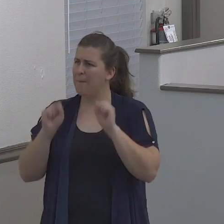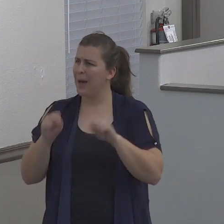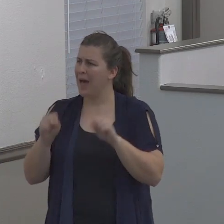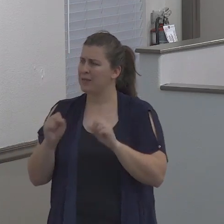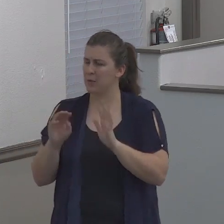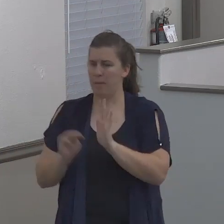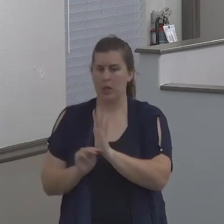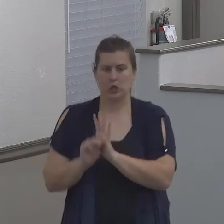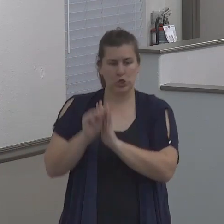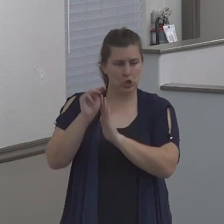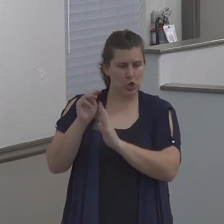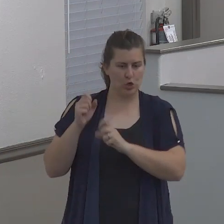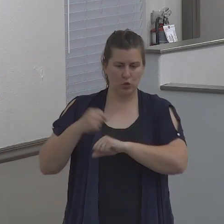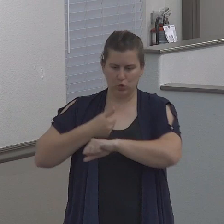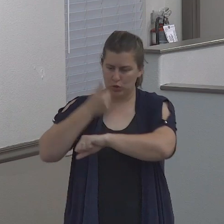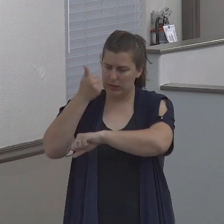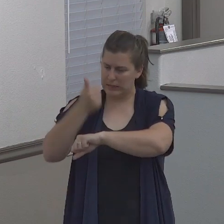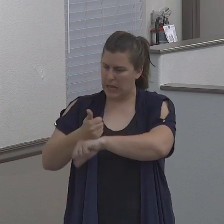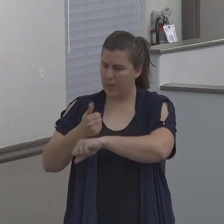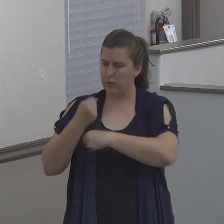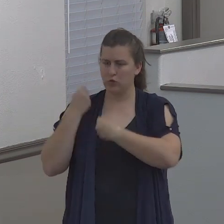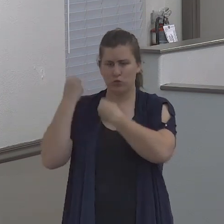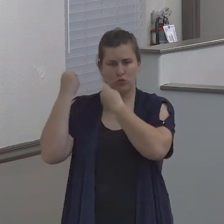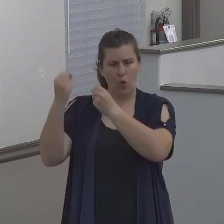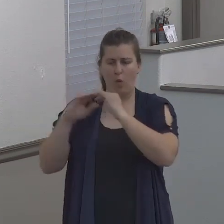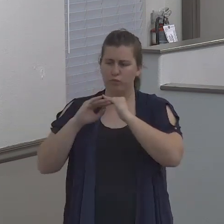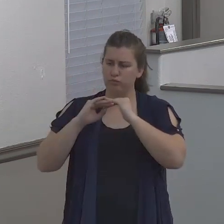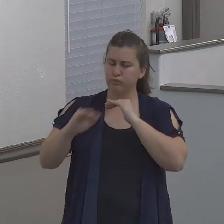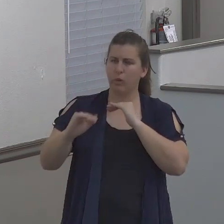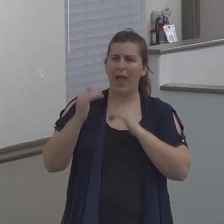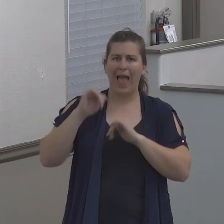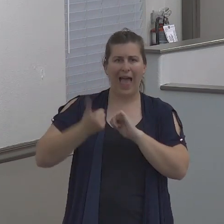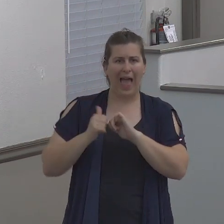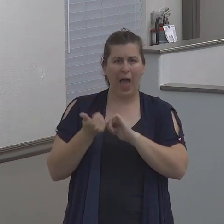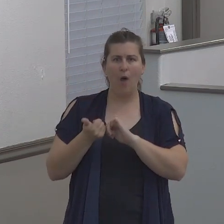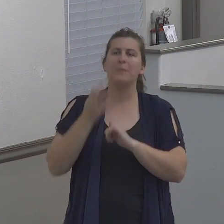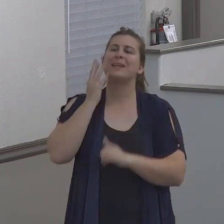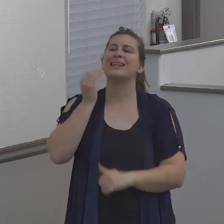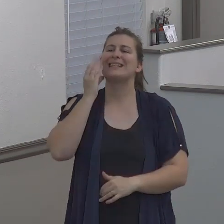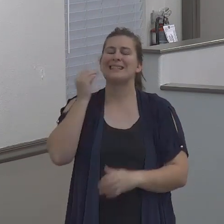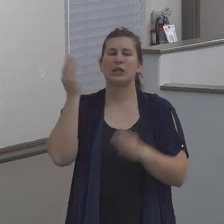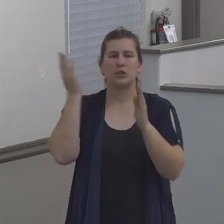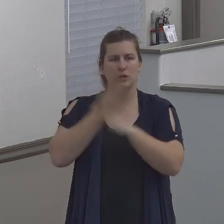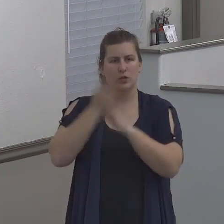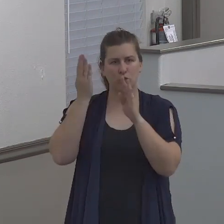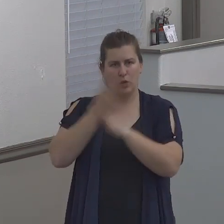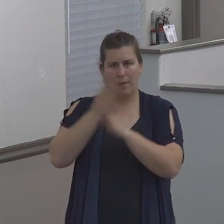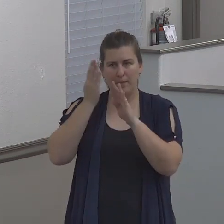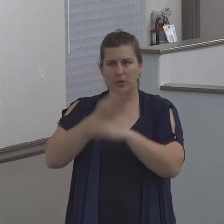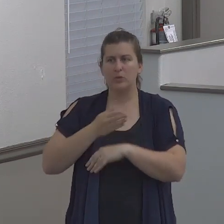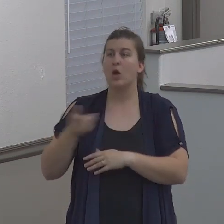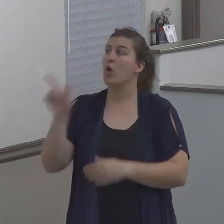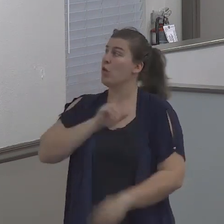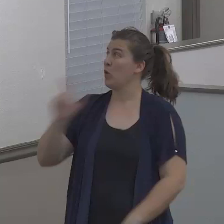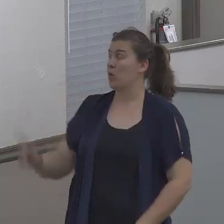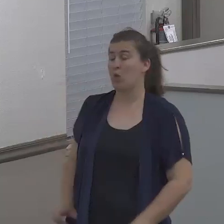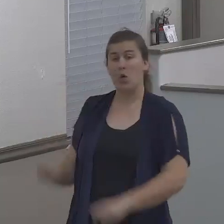How do you get to perfect, establish, strengthen, and settle you? You get there by going through some